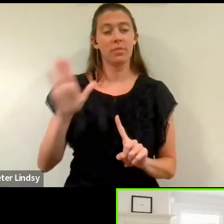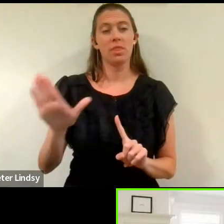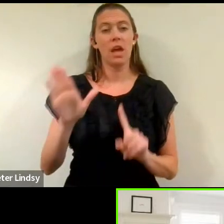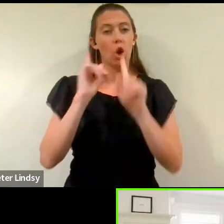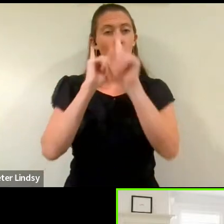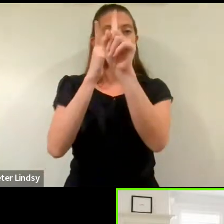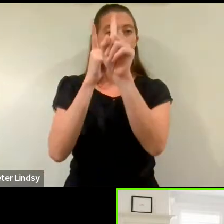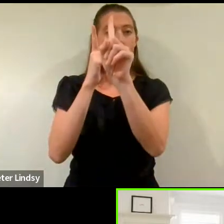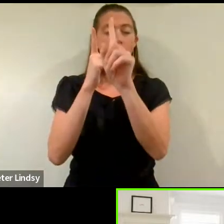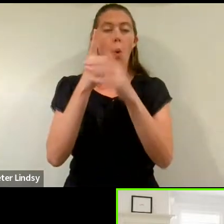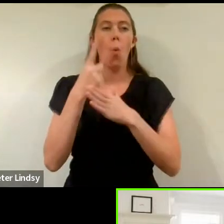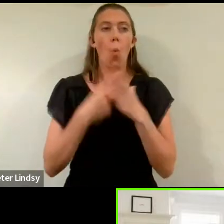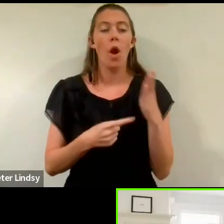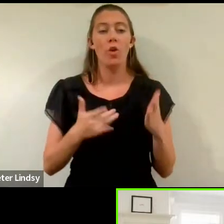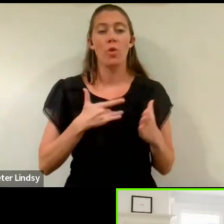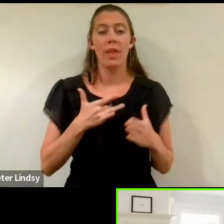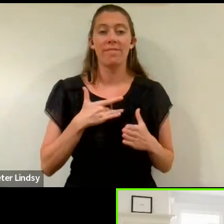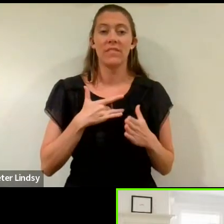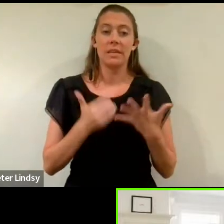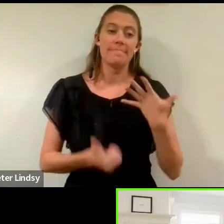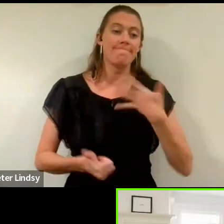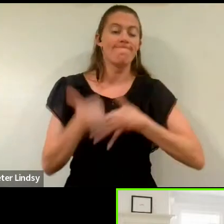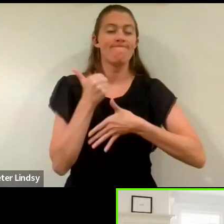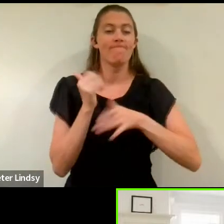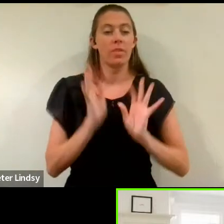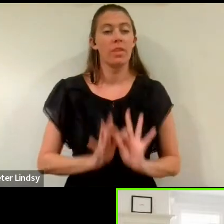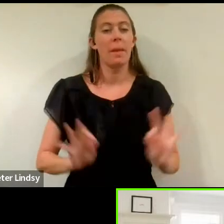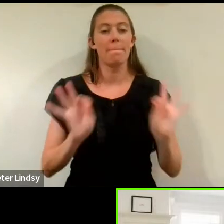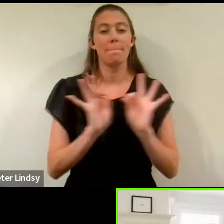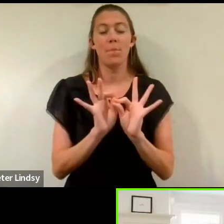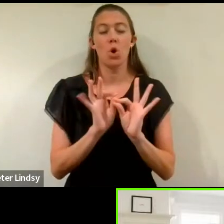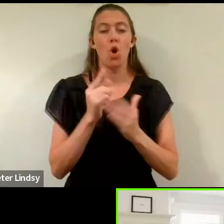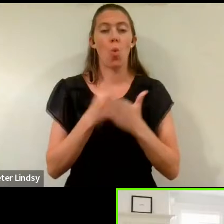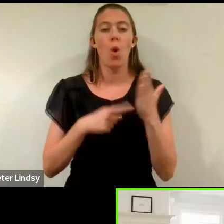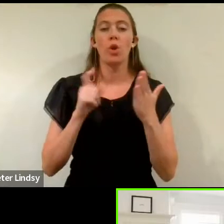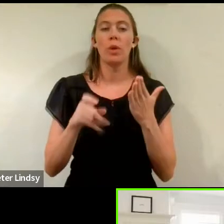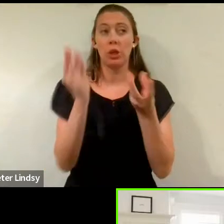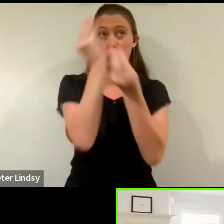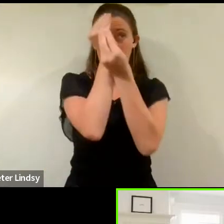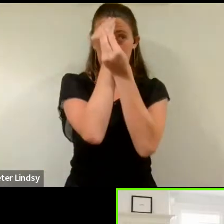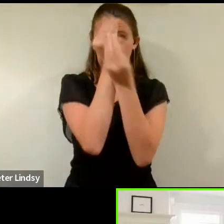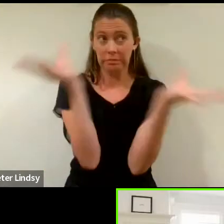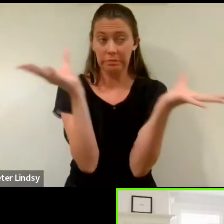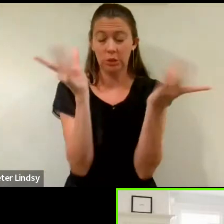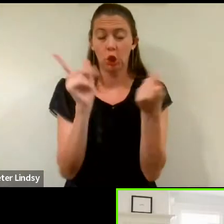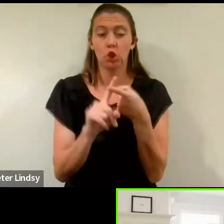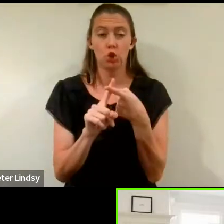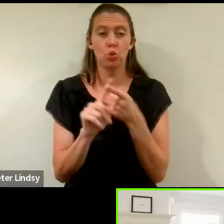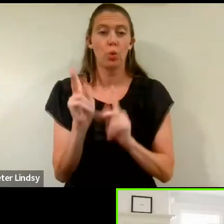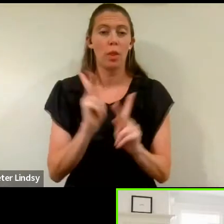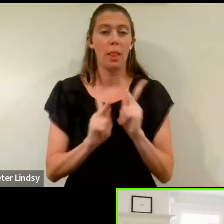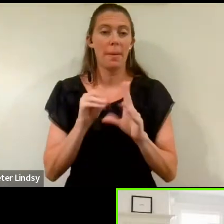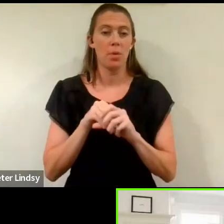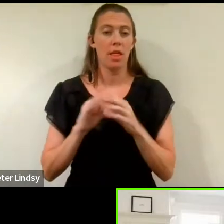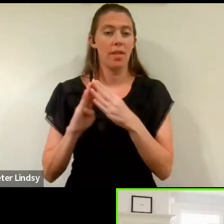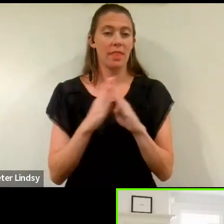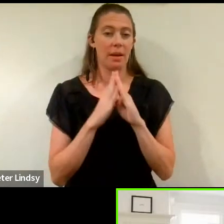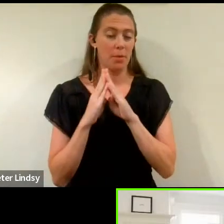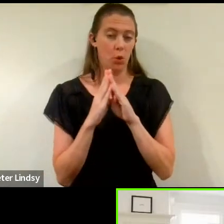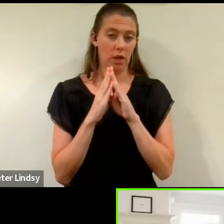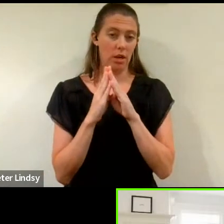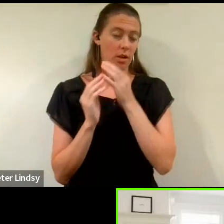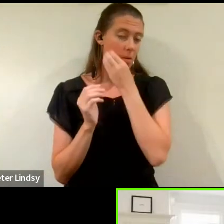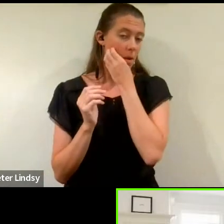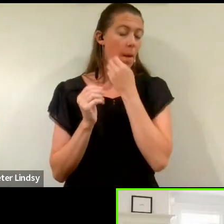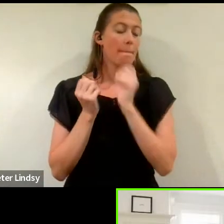shared with community members, almost like, okay, really giving people the